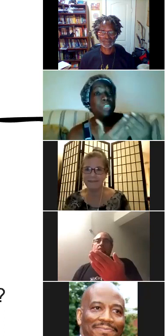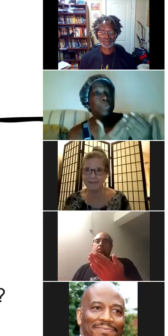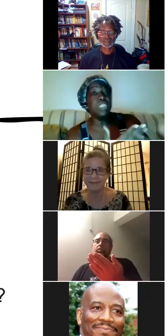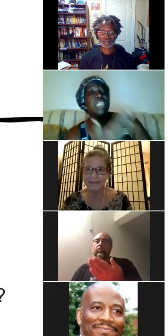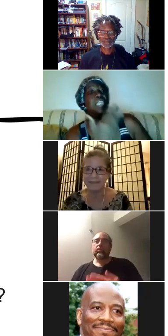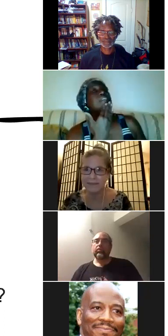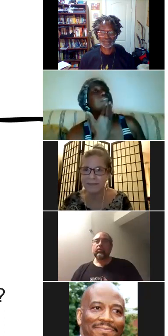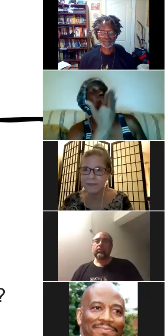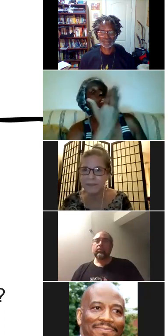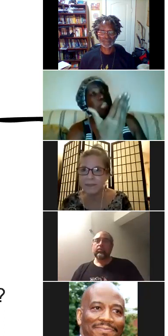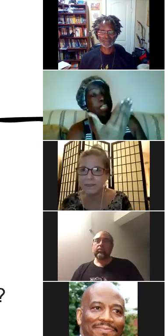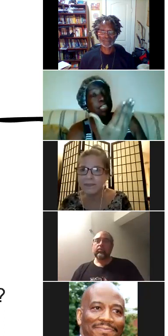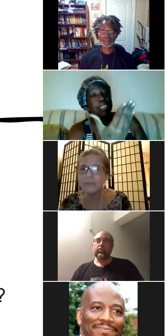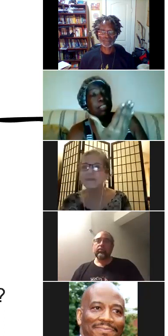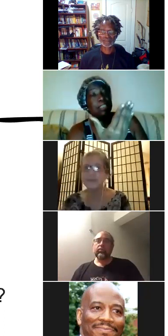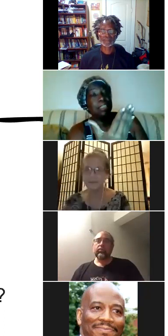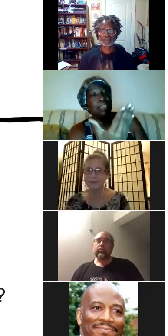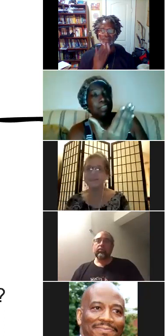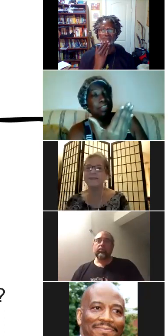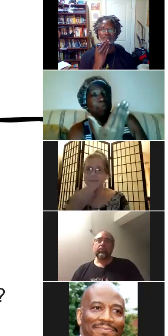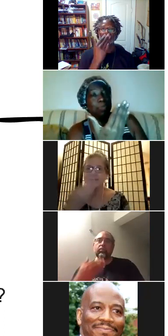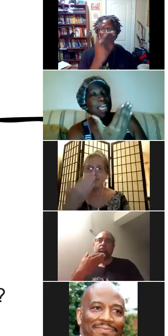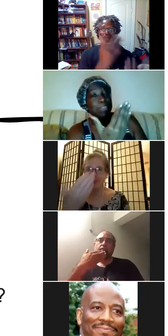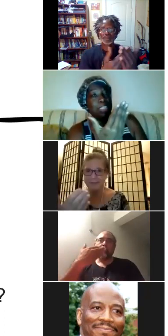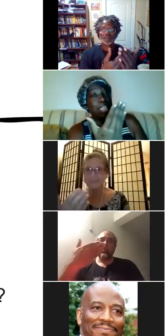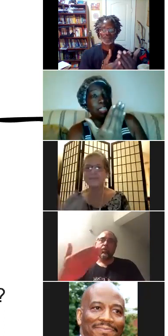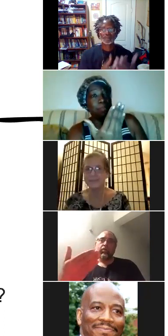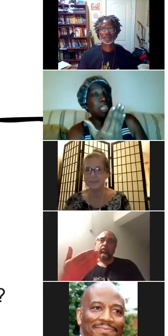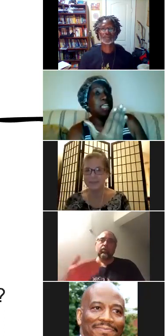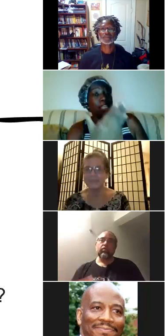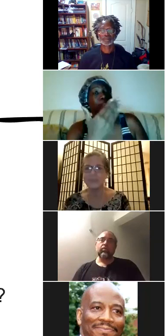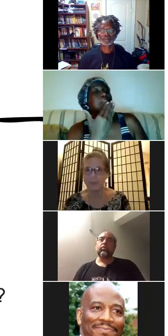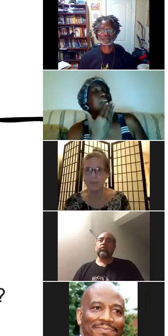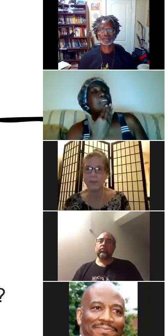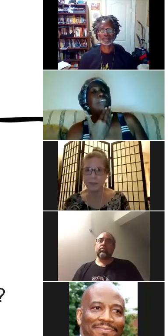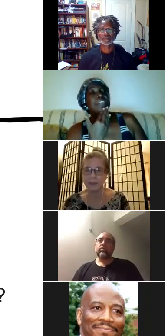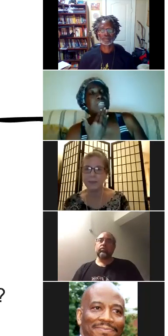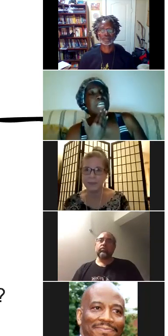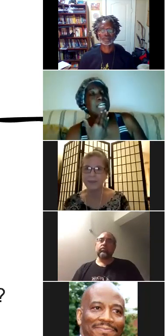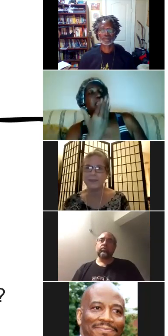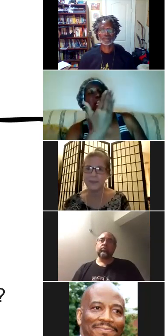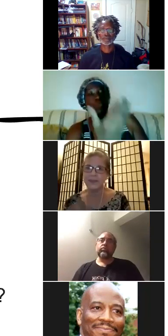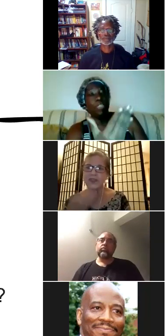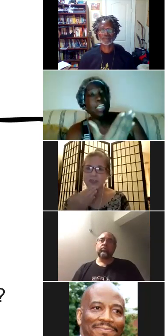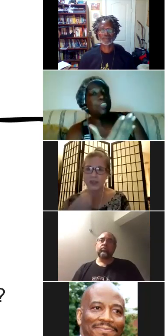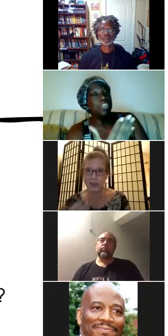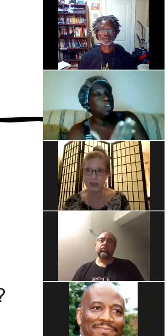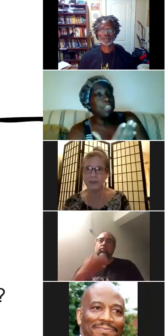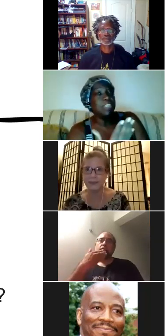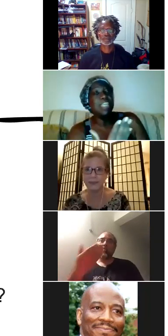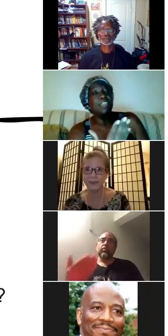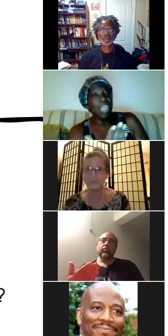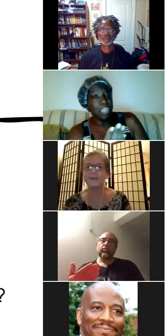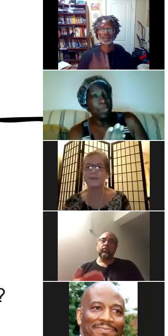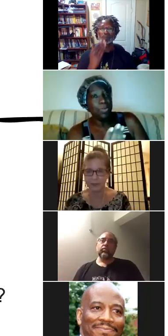Sometimes you will see good without the non-dominant hand. Your context will let you know if